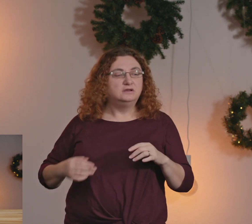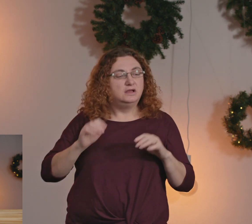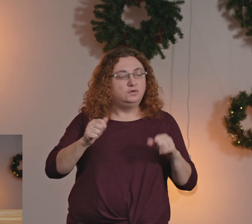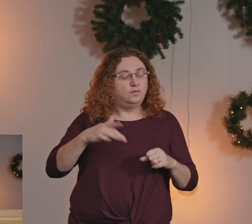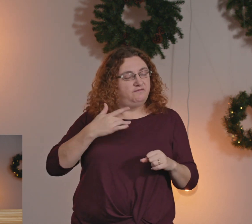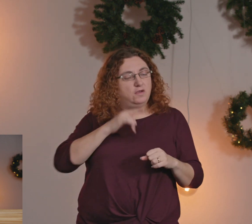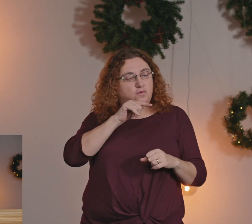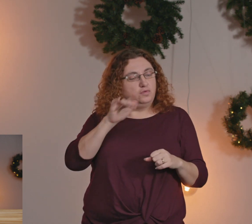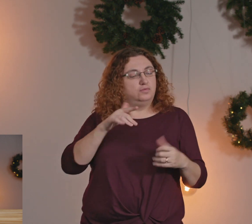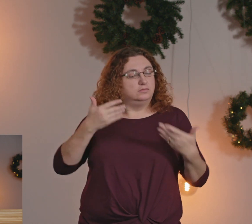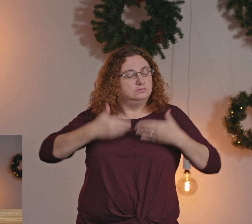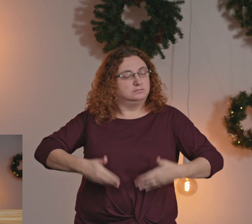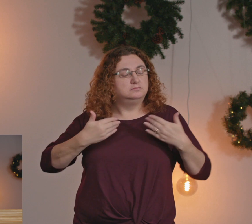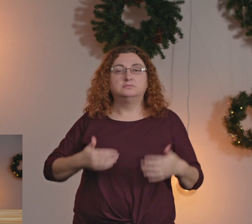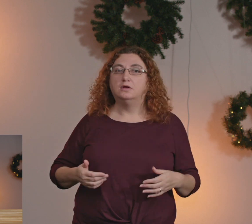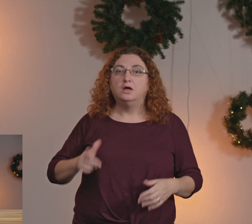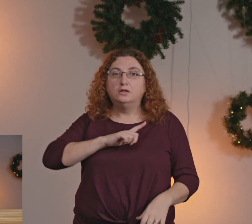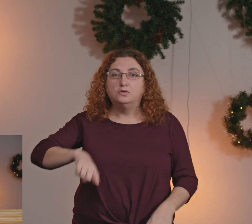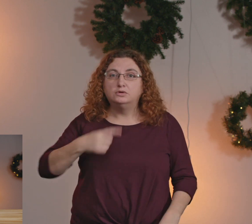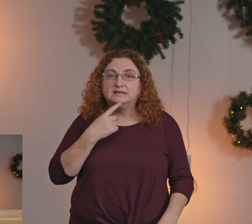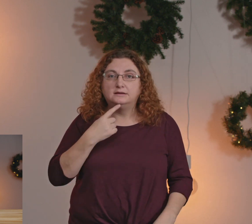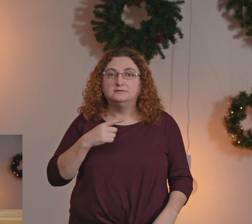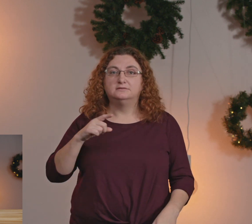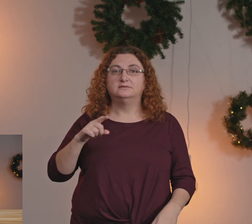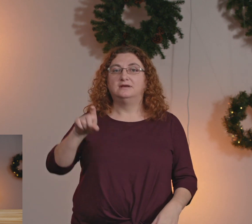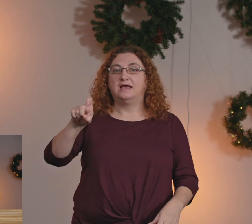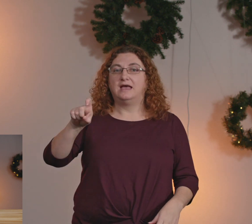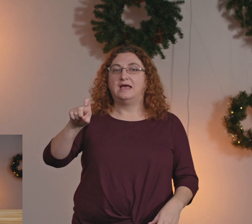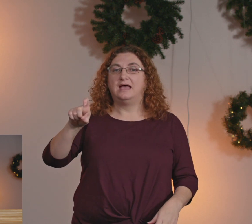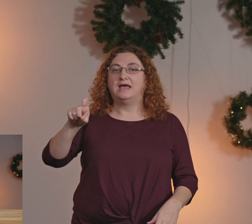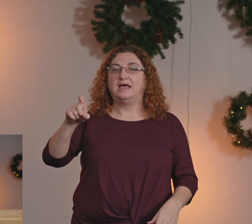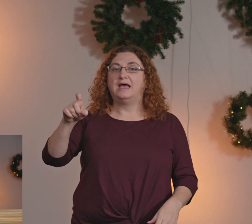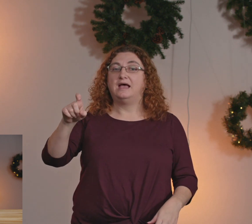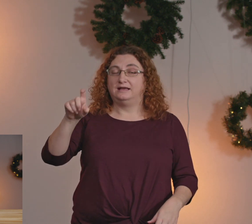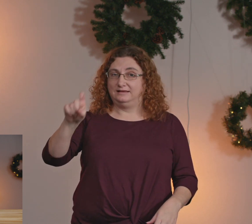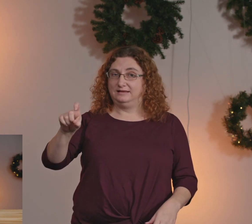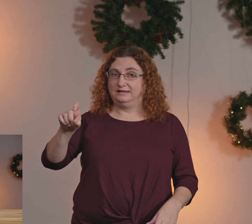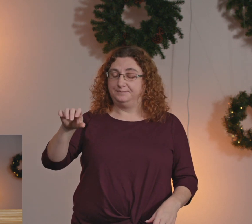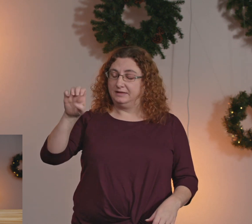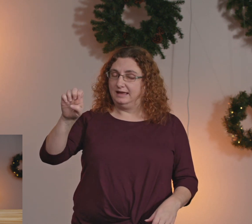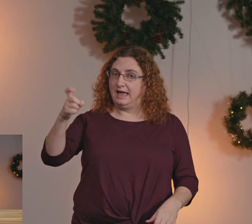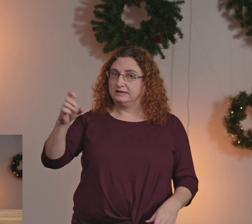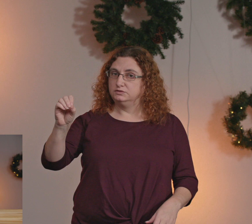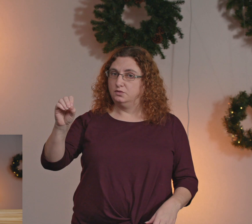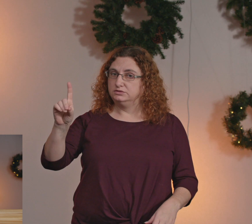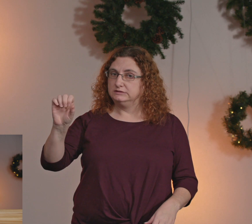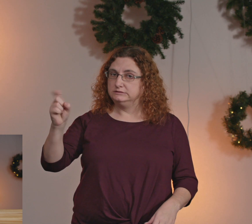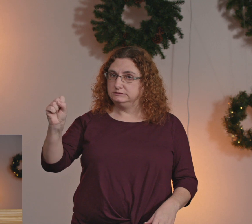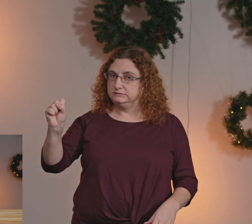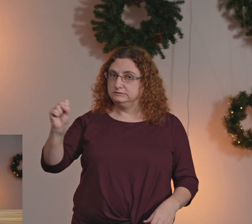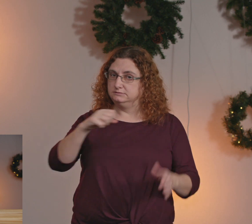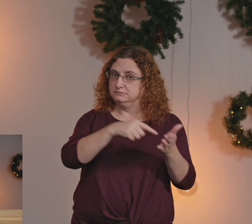5, here's what the Lord said. When Moses is right up close to him, he's seen him at a distance. He's